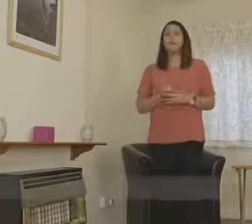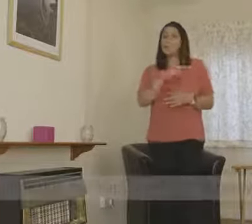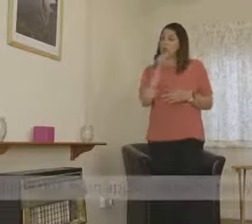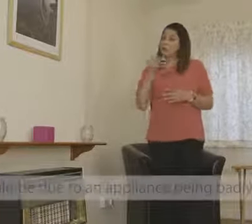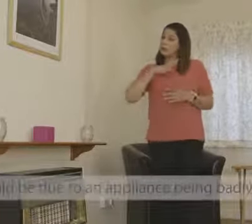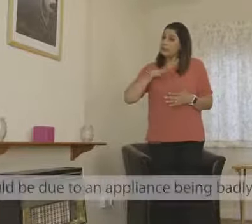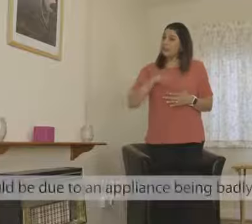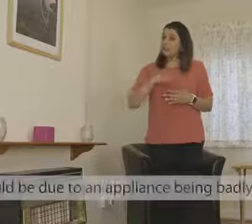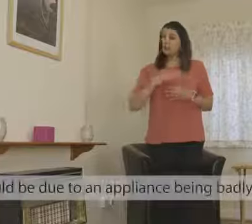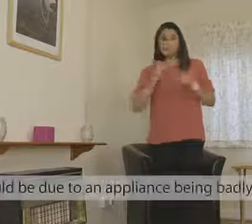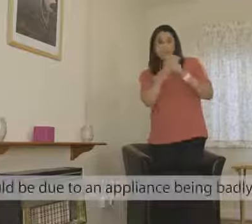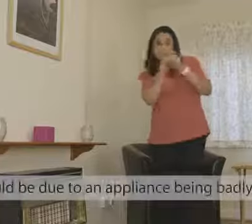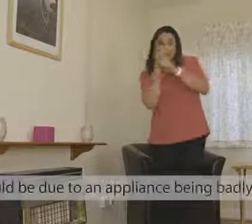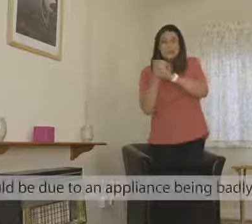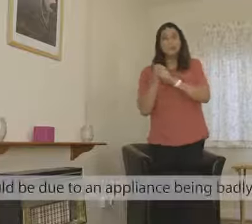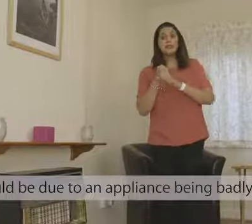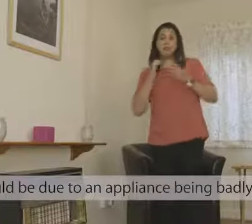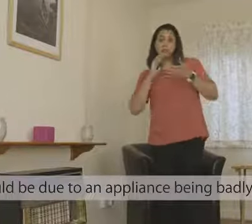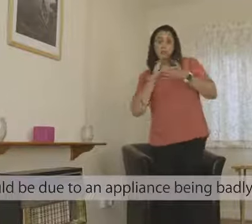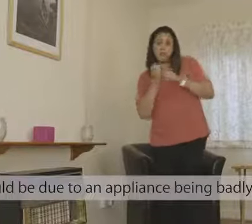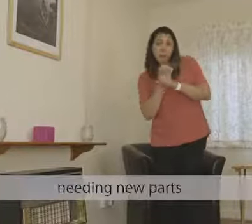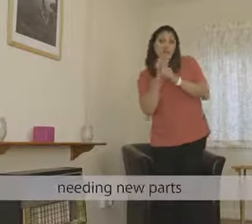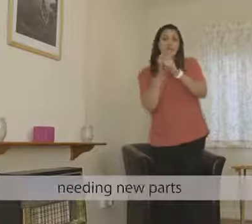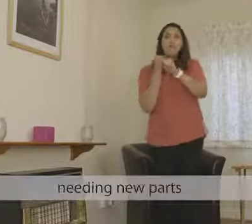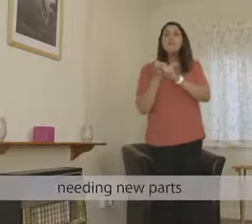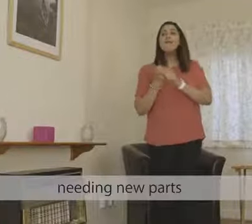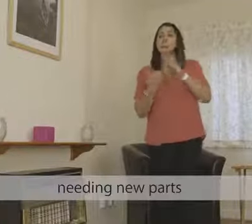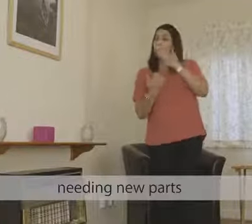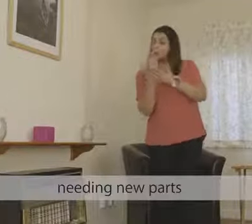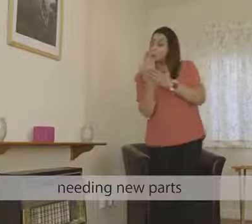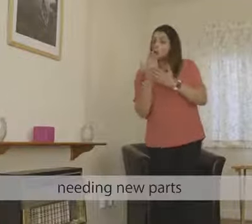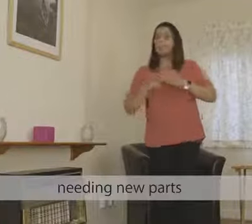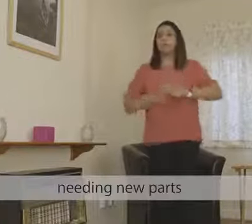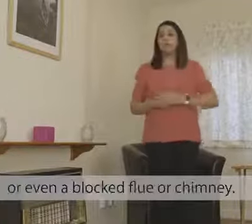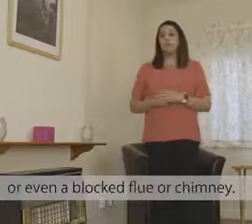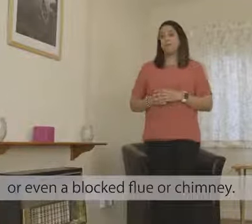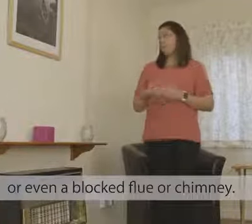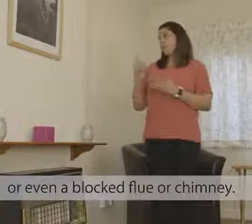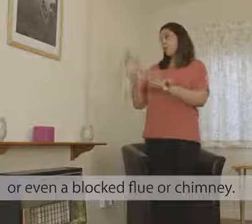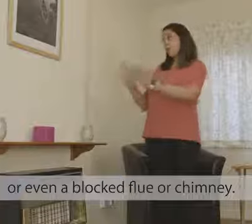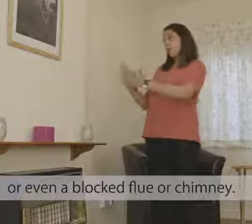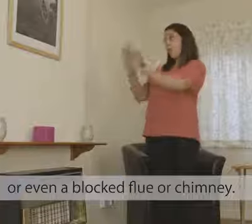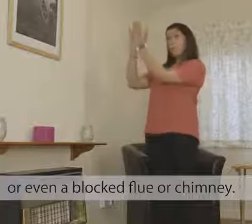This could be due to an appliance being badly fitted, needing new parts, or even a blocked flue or chimney.